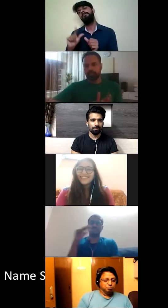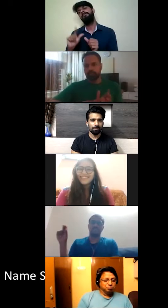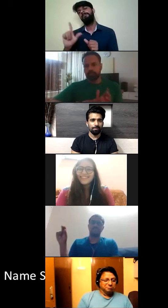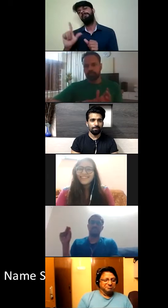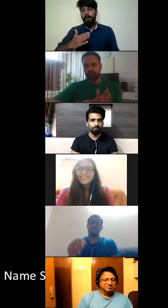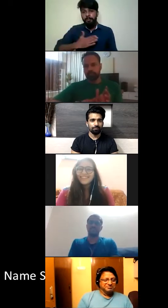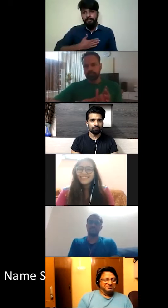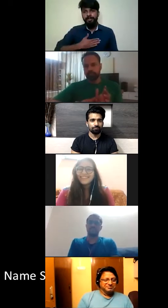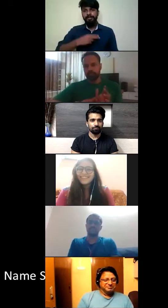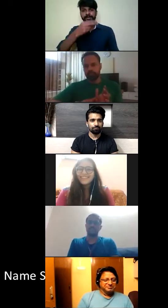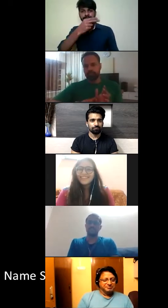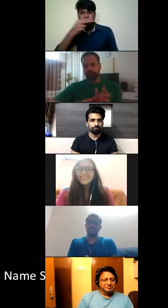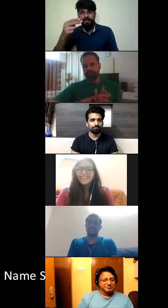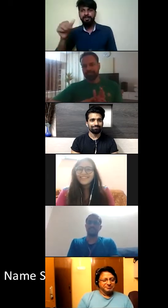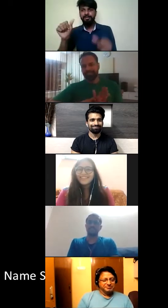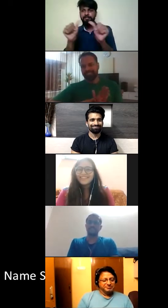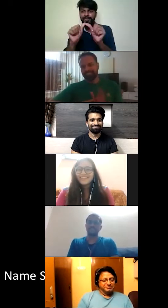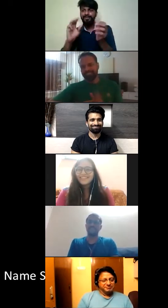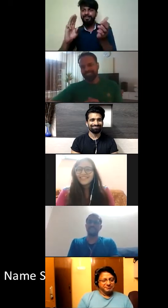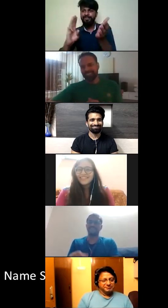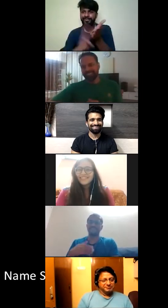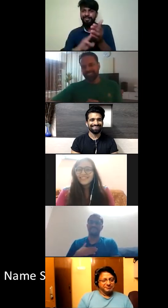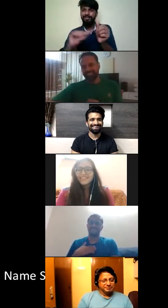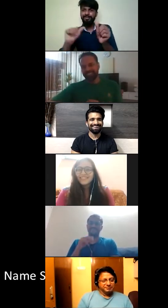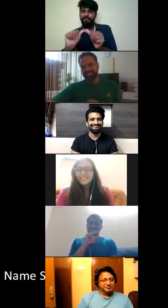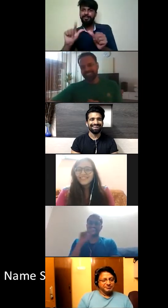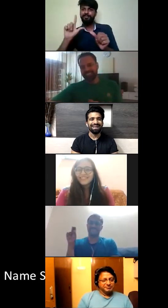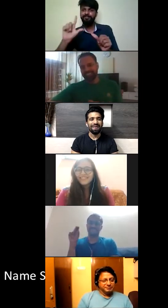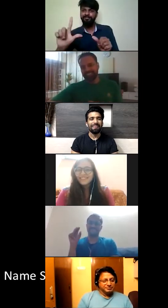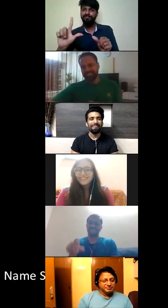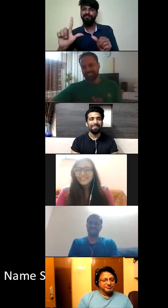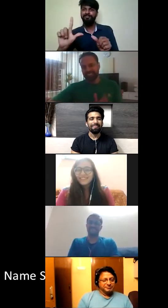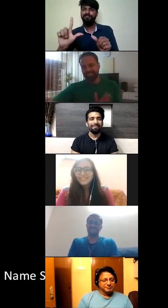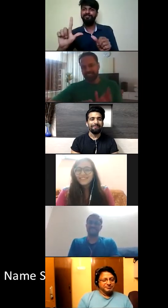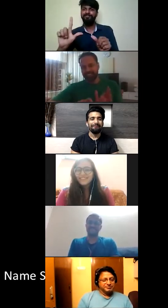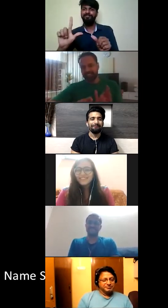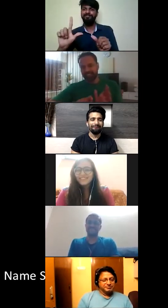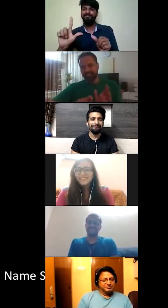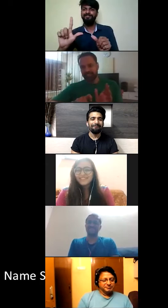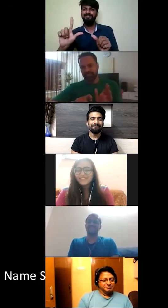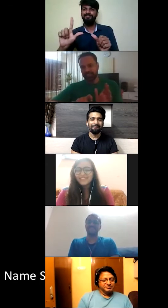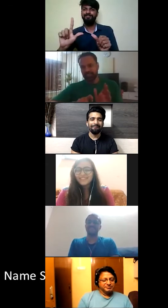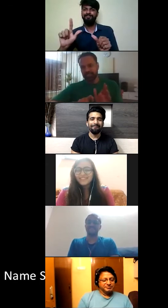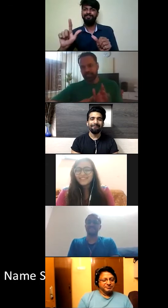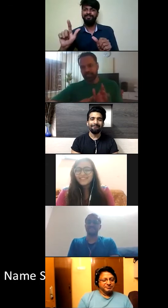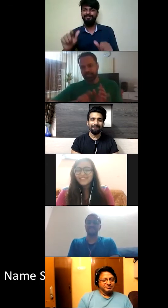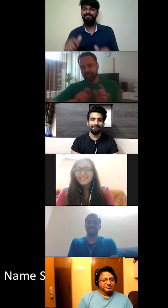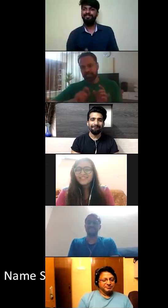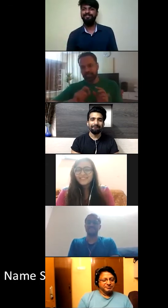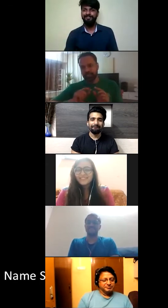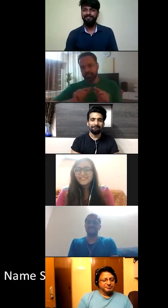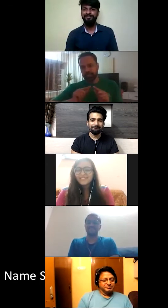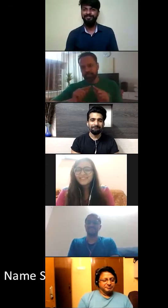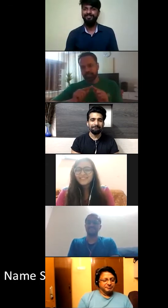You don't want to look sad, please, when you're telling them your name, my name, Amal.